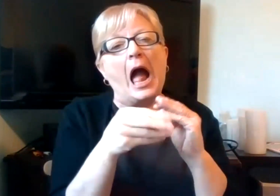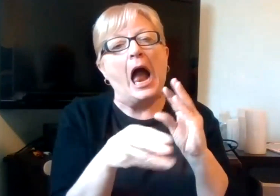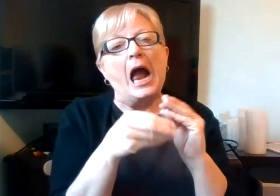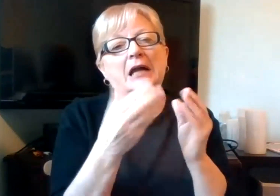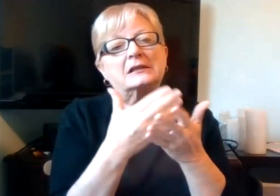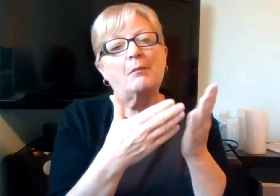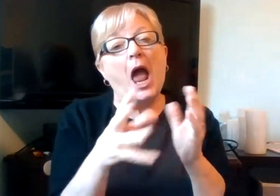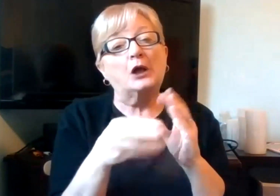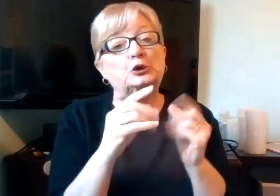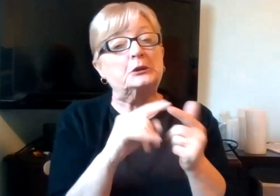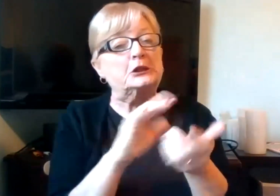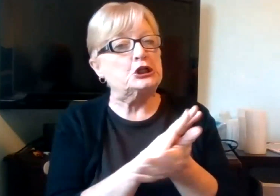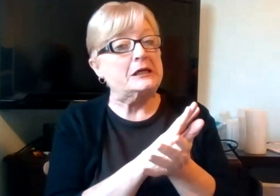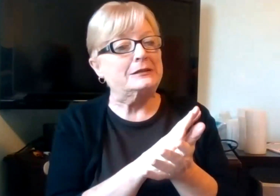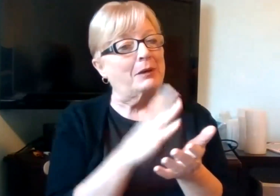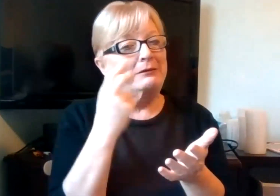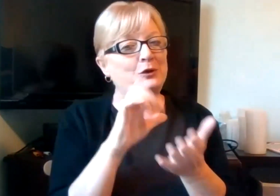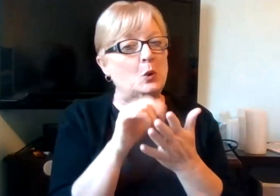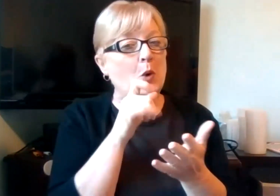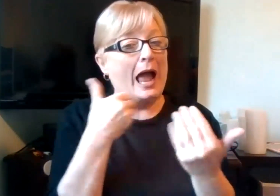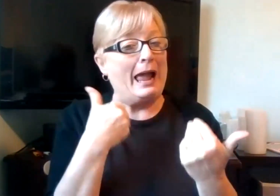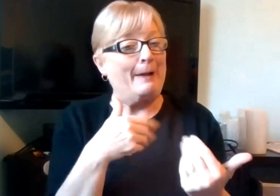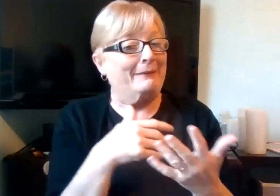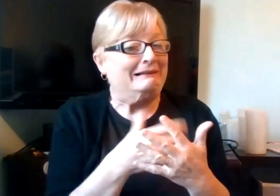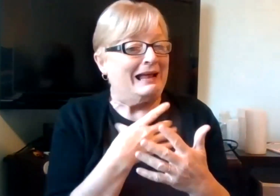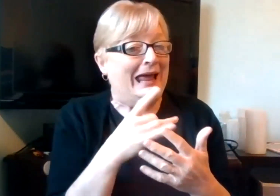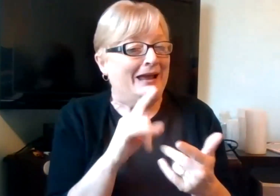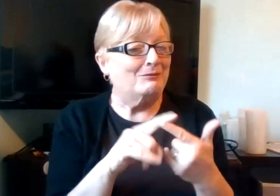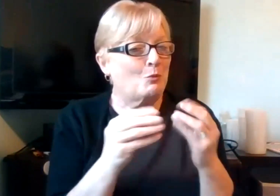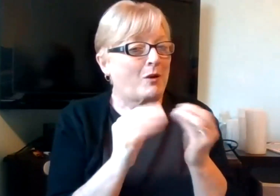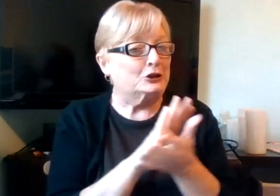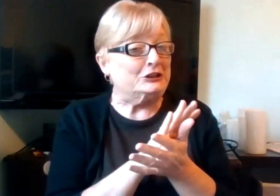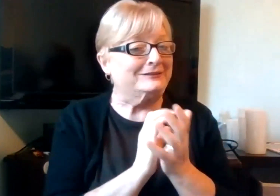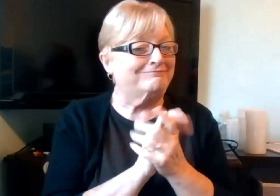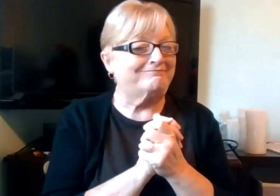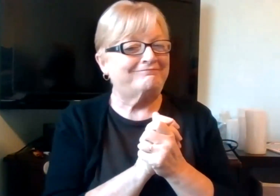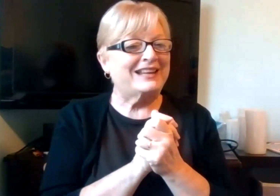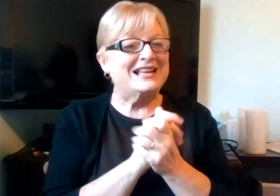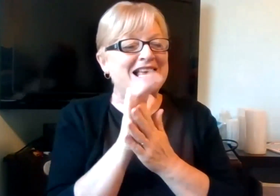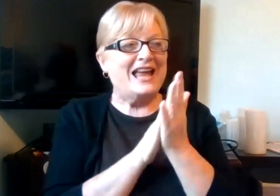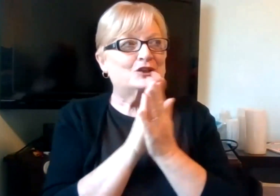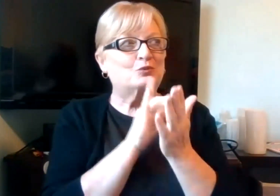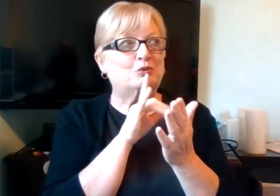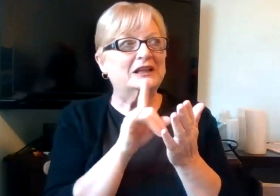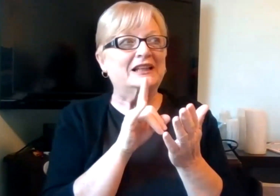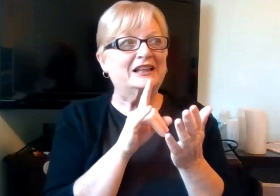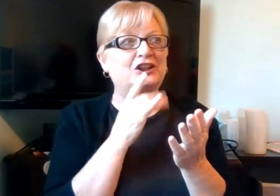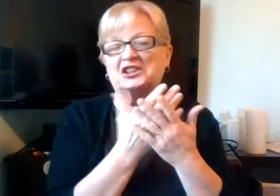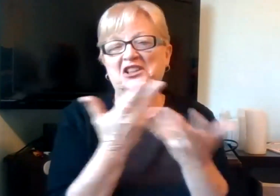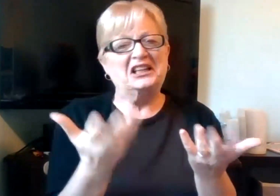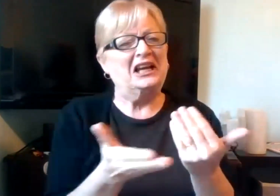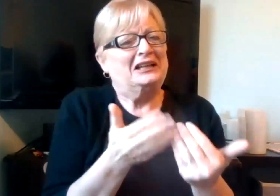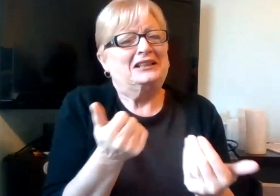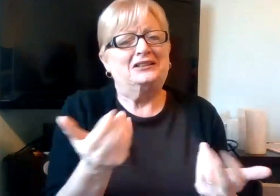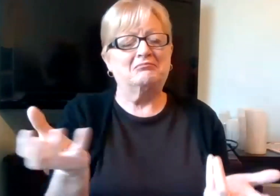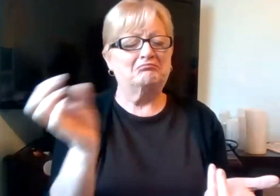as a person. But it's really easy to do because you just kind of dump everything in,